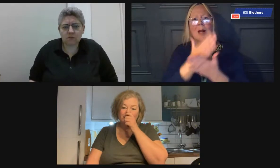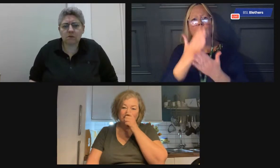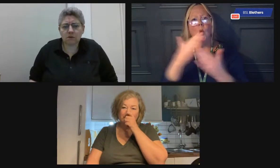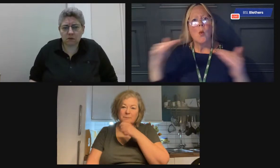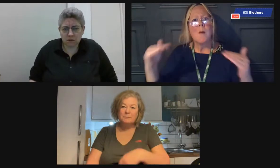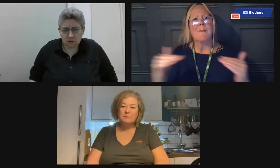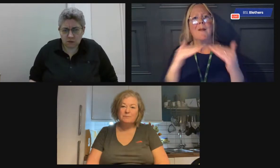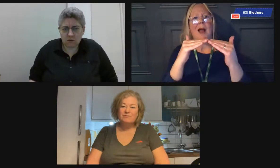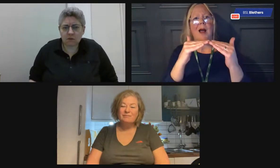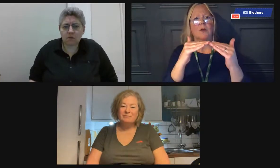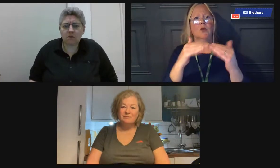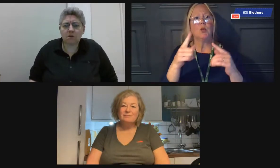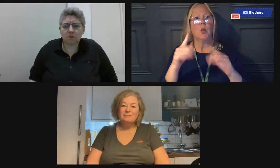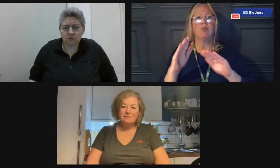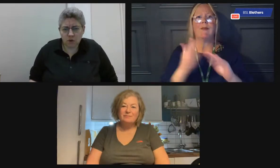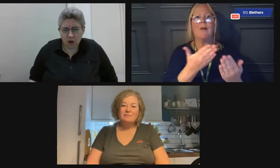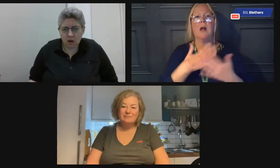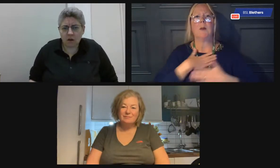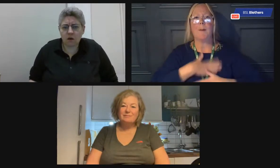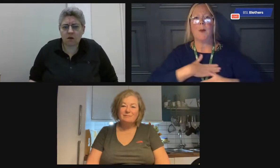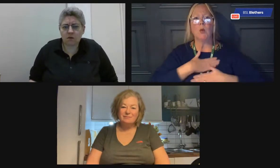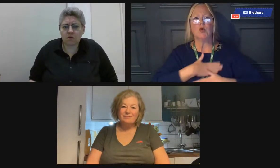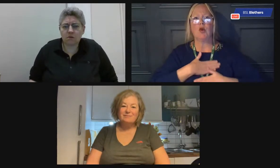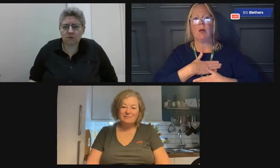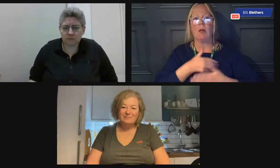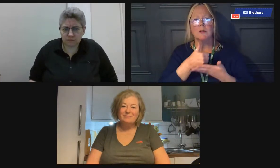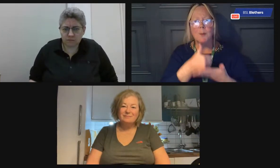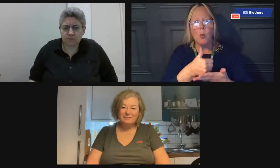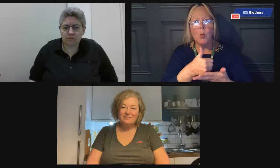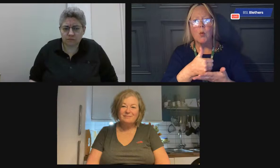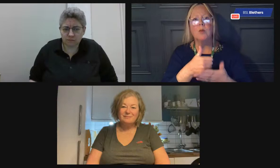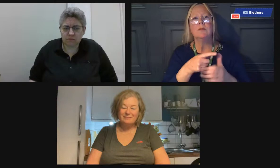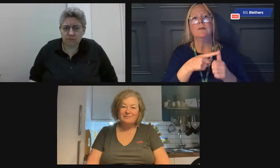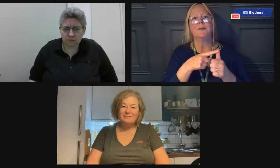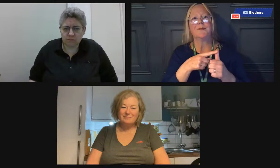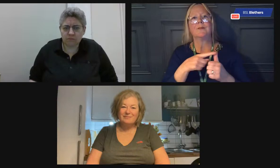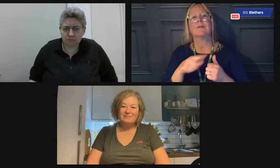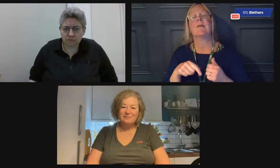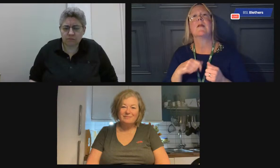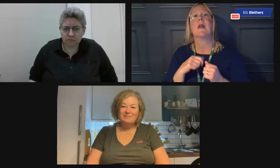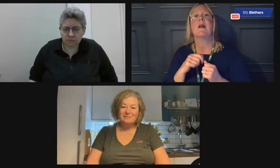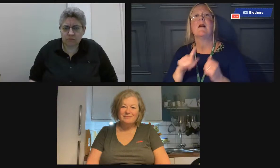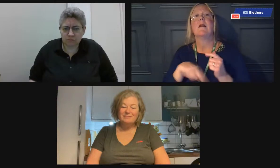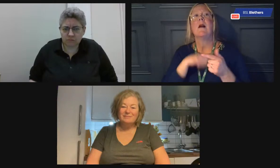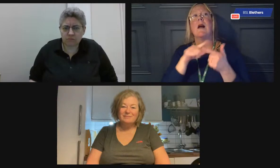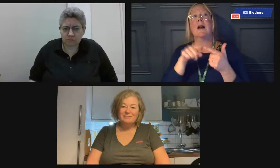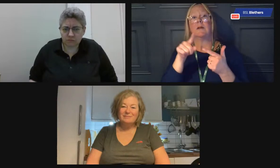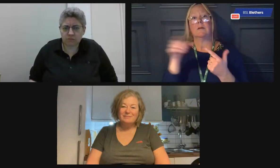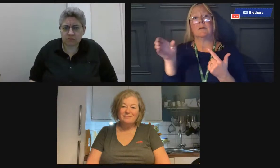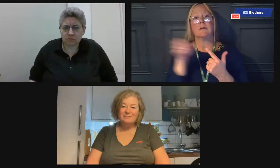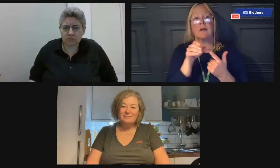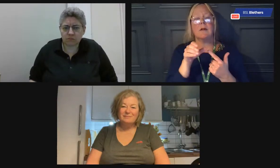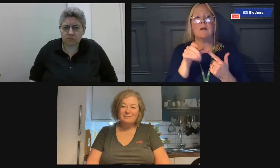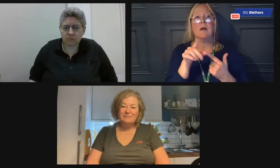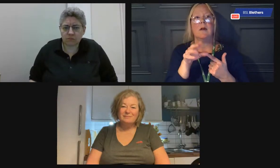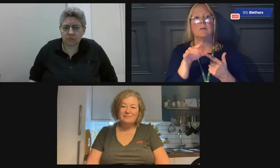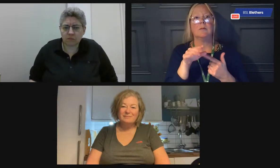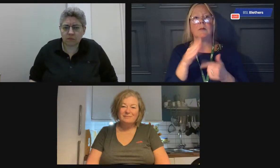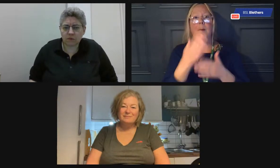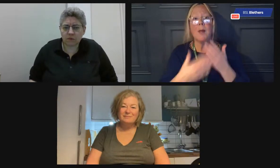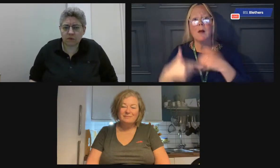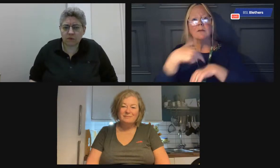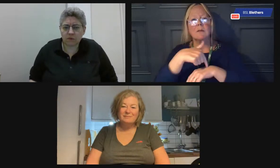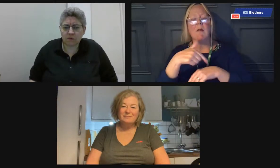liaising with volunteers, coordinating volunteers to make sure that they are well matched to provide the emotional support that people might need.